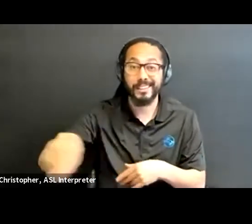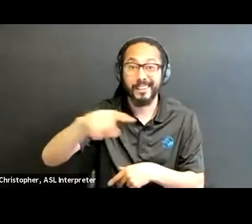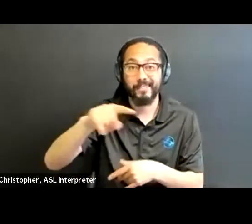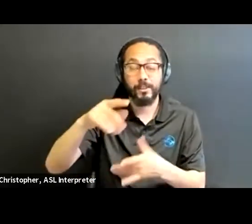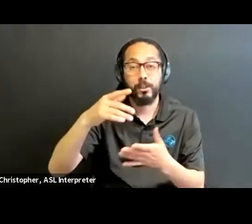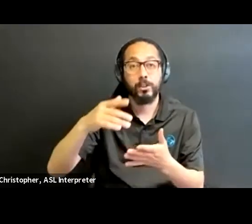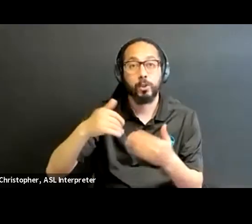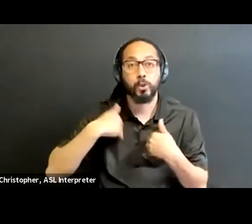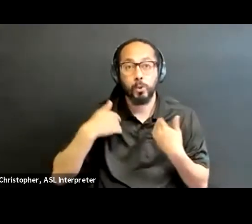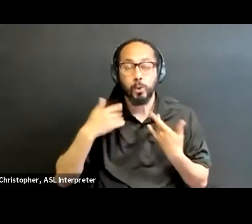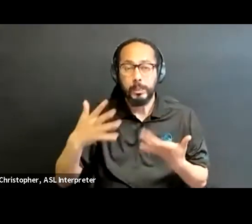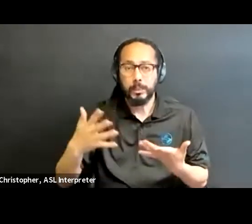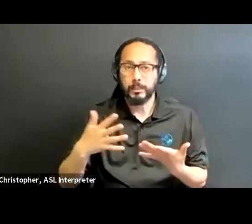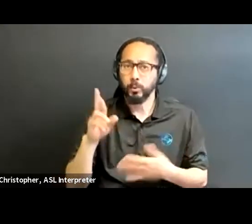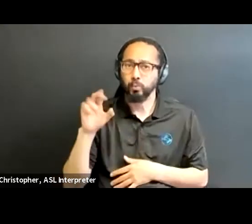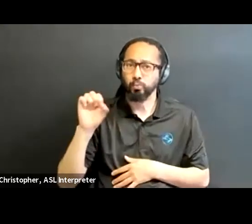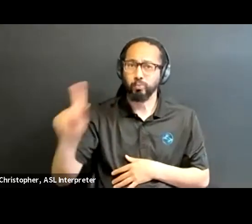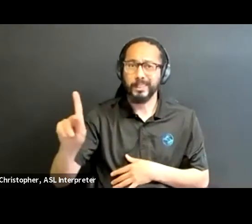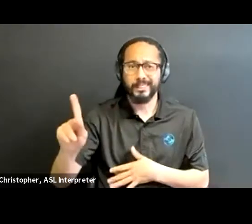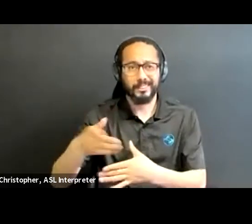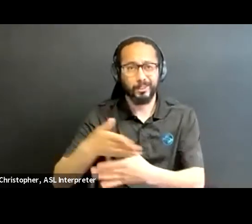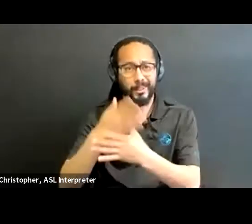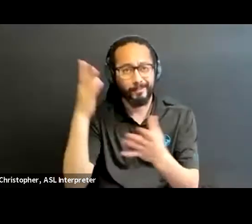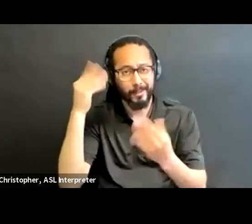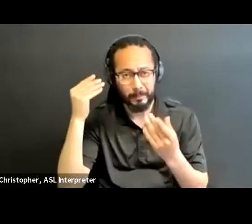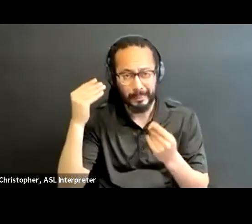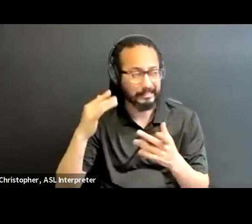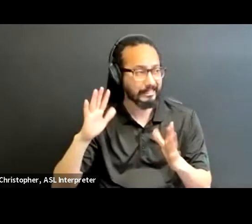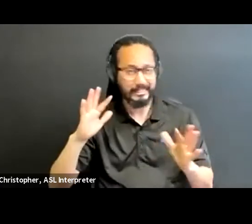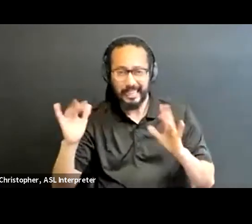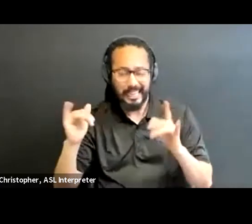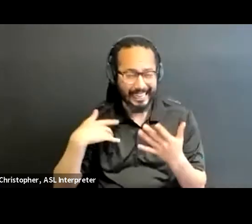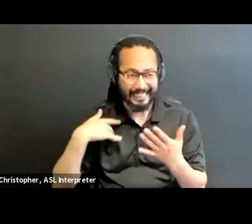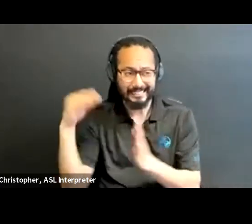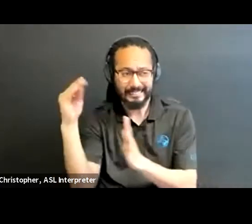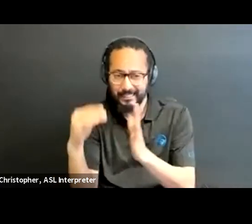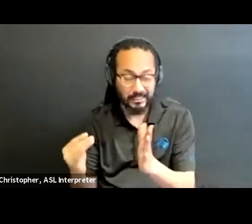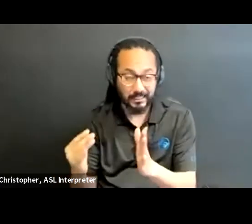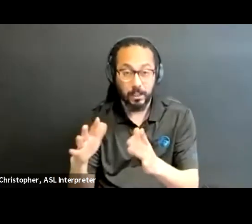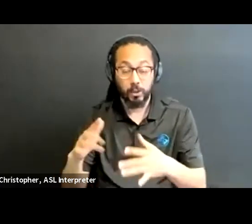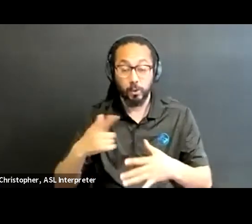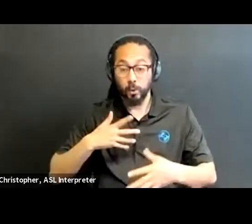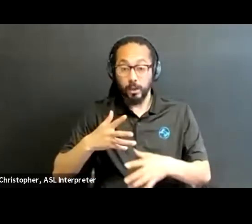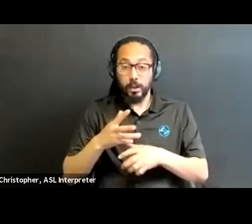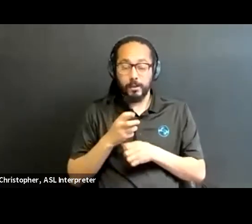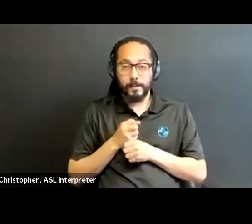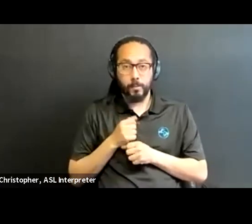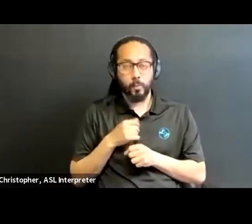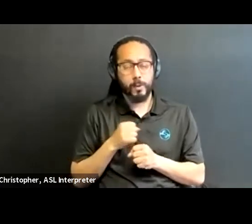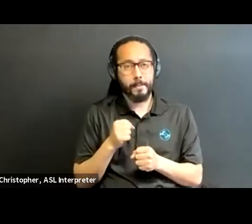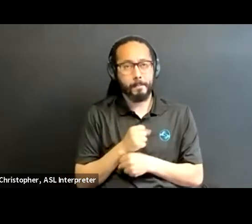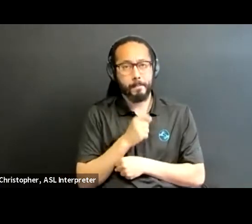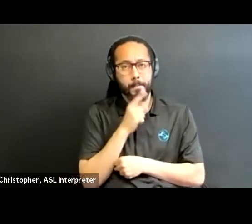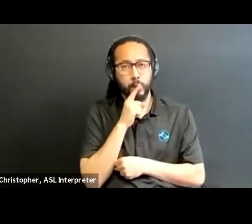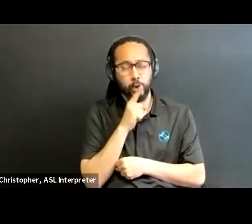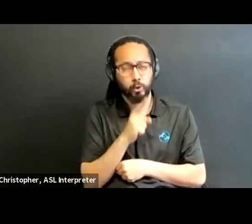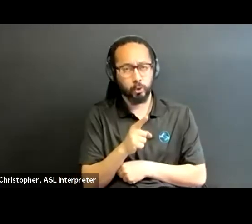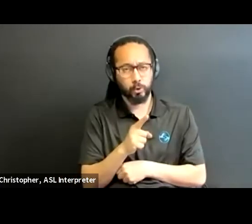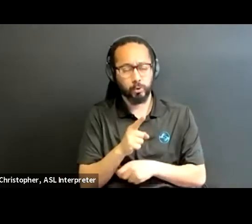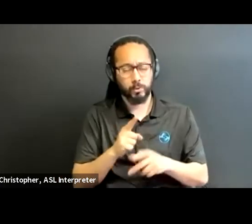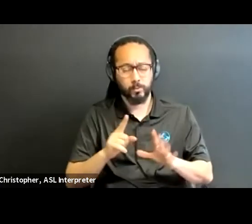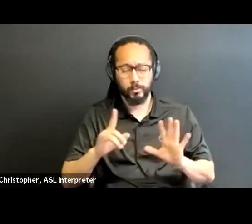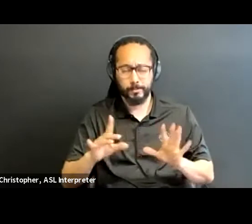have a responsibility as well to ensure that all of the feedback they gave us is disseminated as widely as possible.